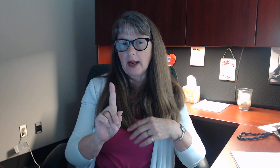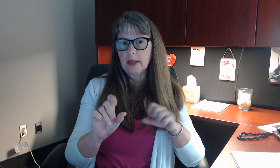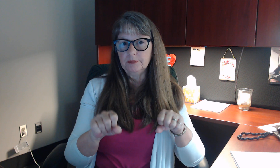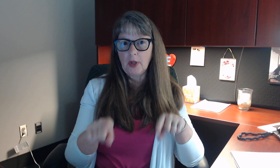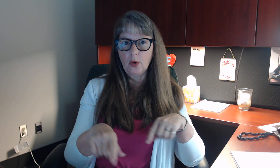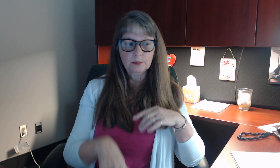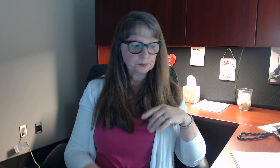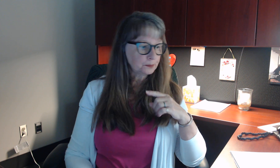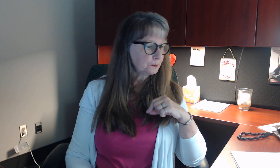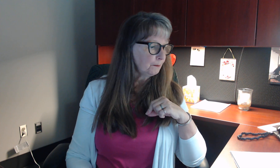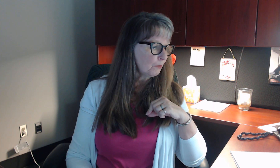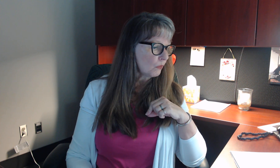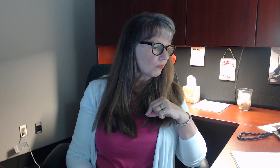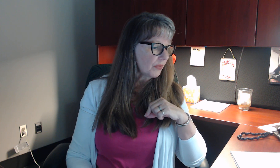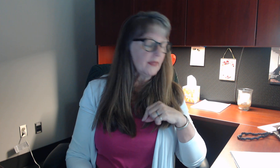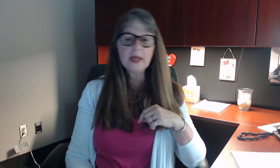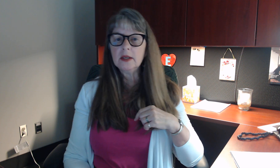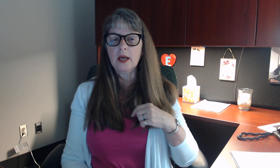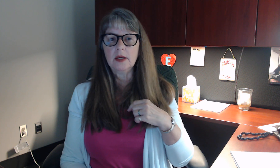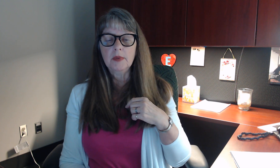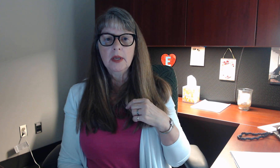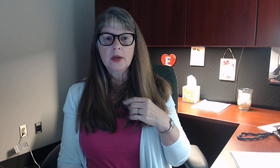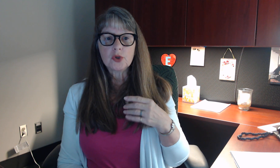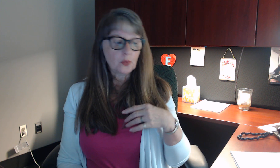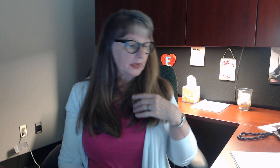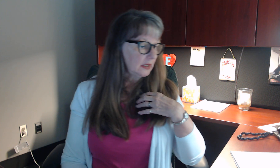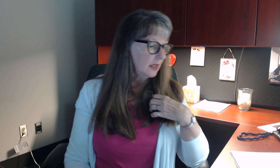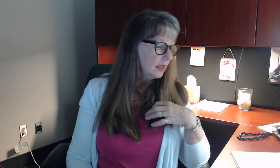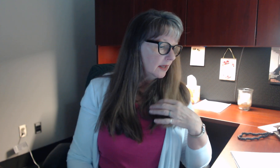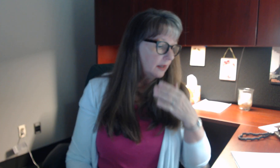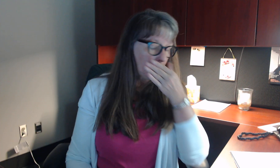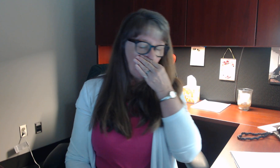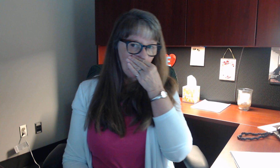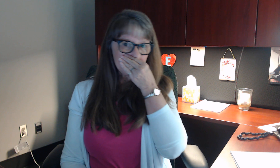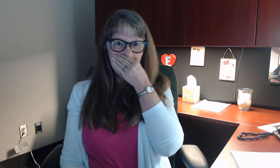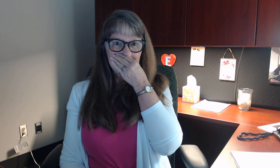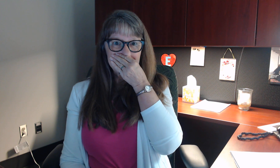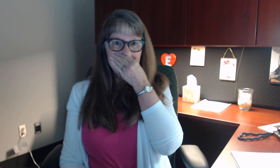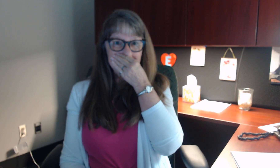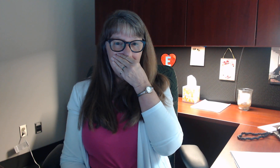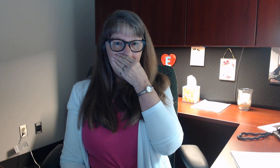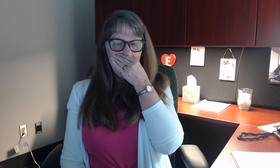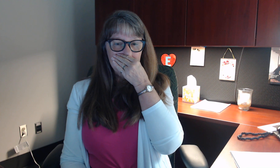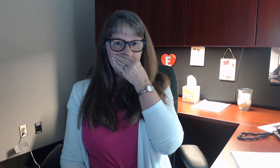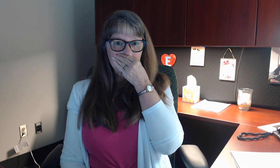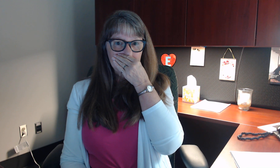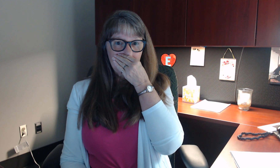can go. And then screen. Sorry about the sneeze.